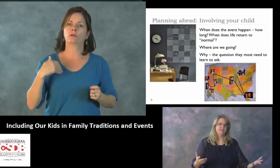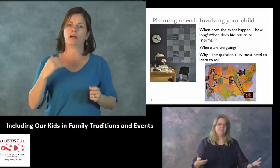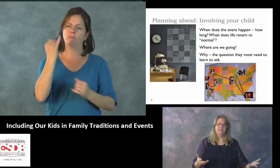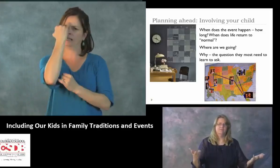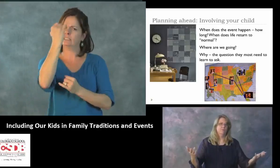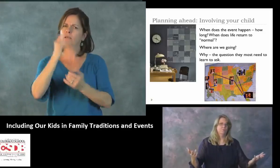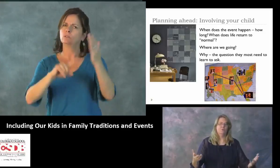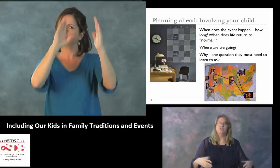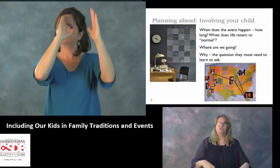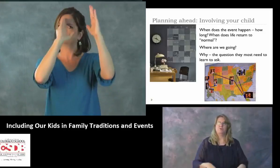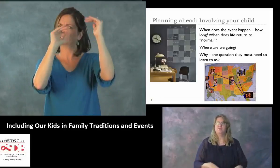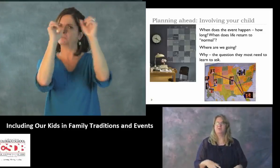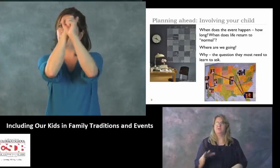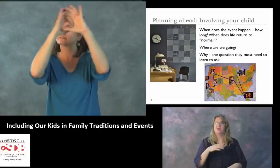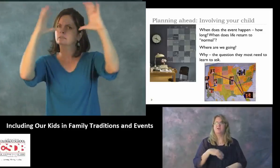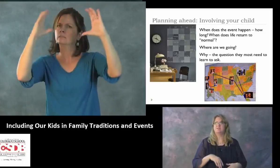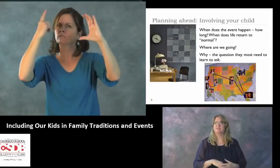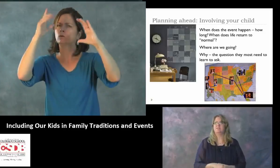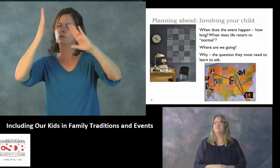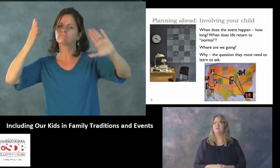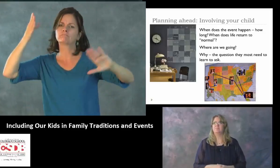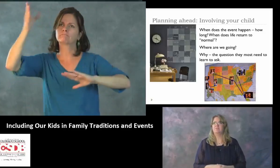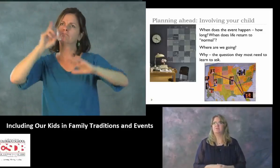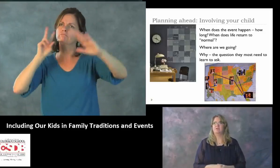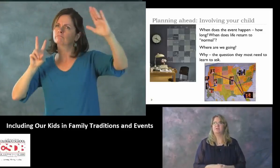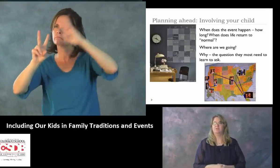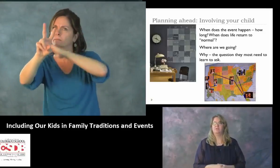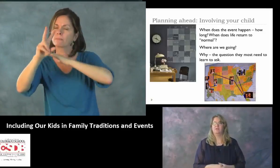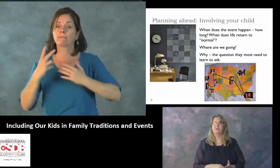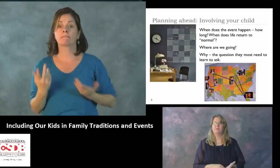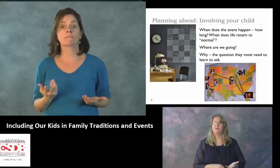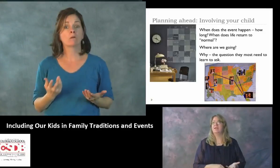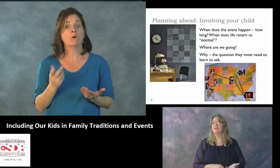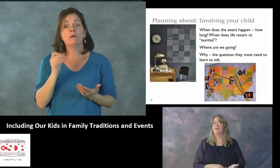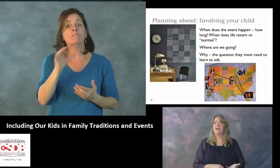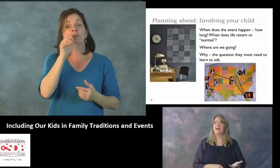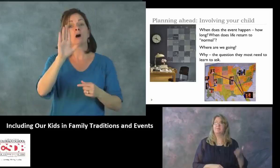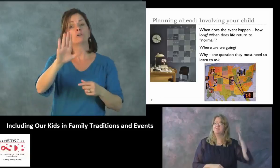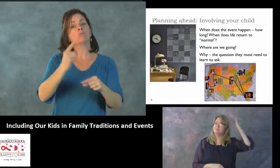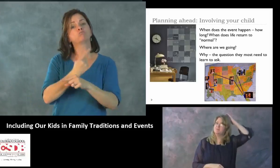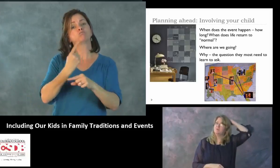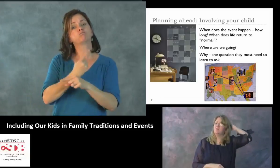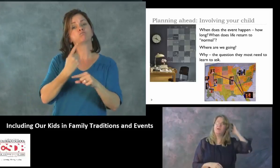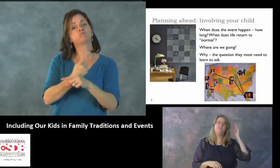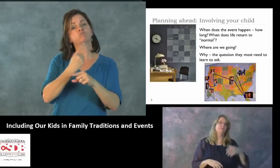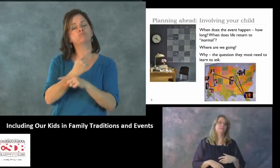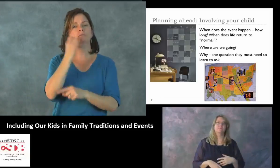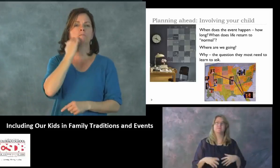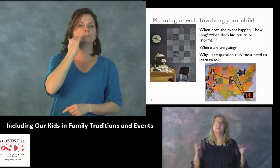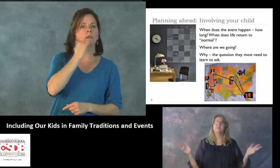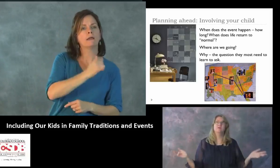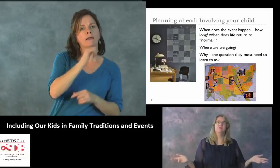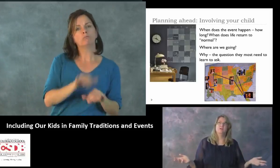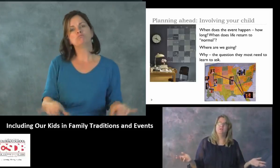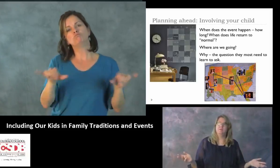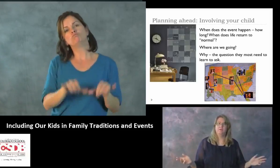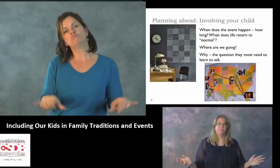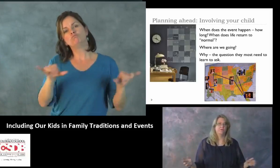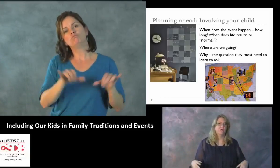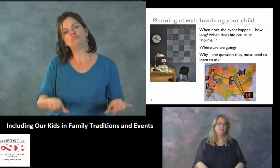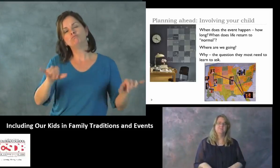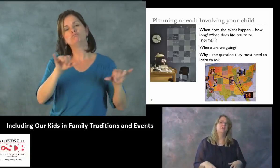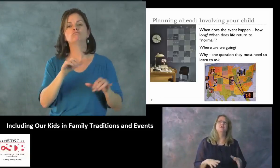family, say we joined our extended family for a weekend at a cabin, so everything's